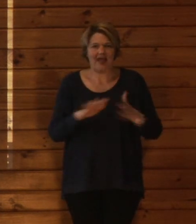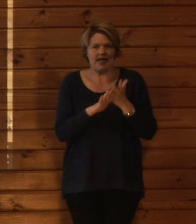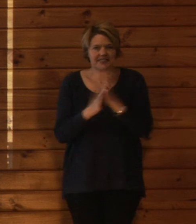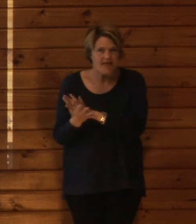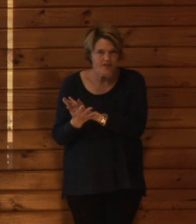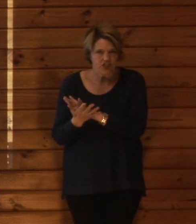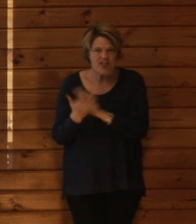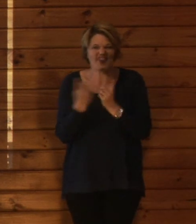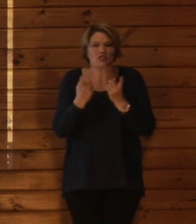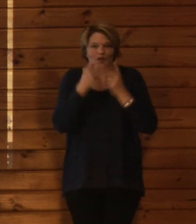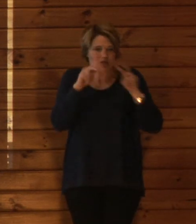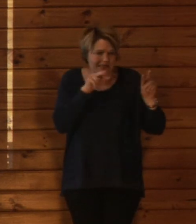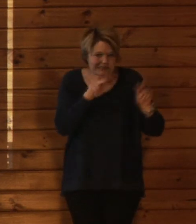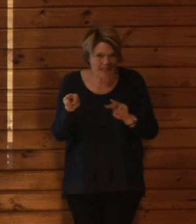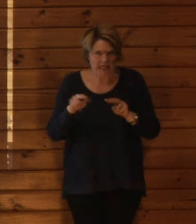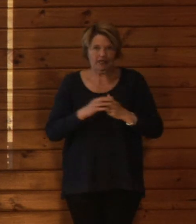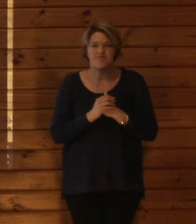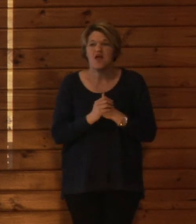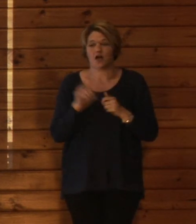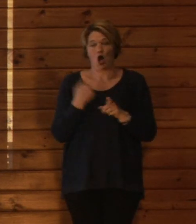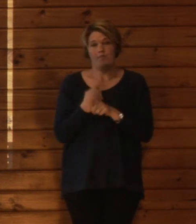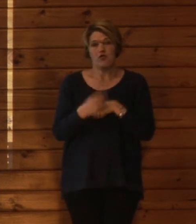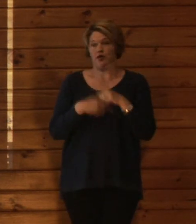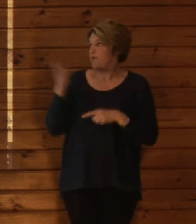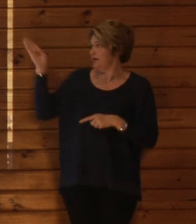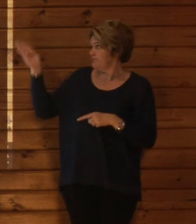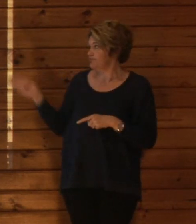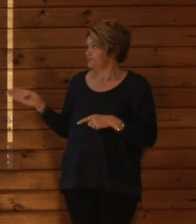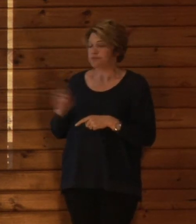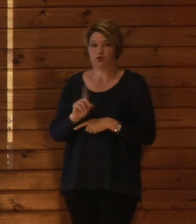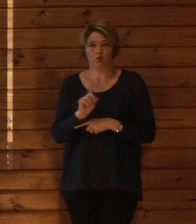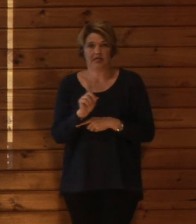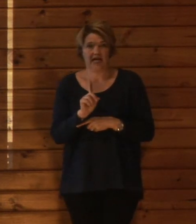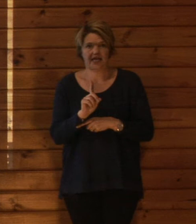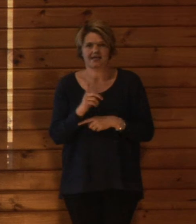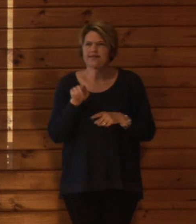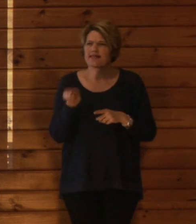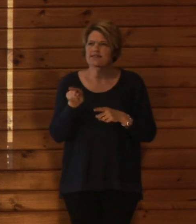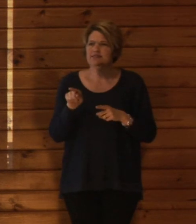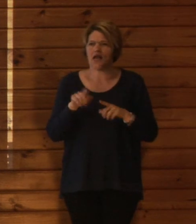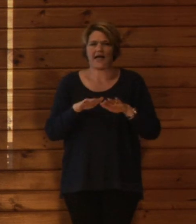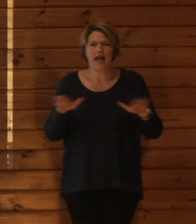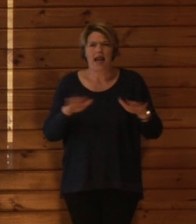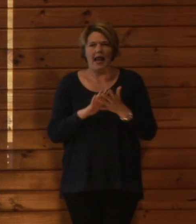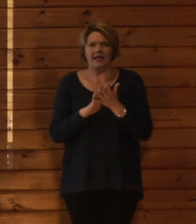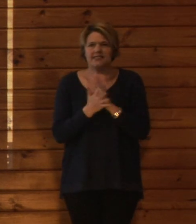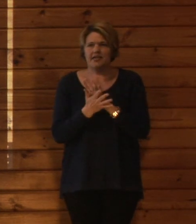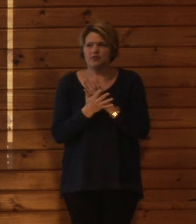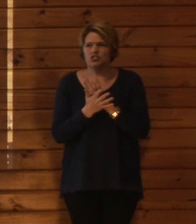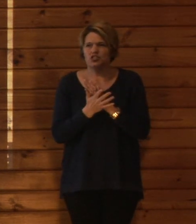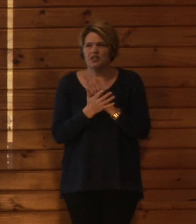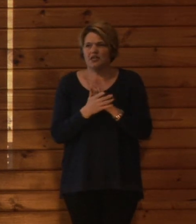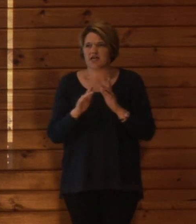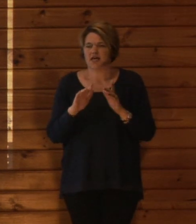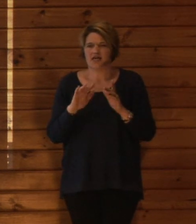liquefaction vulnerability, which is the type of land damage that EQC has recognised has occurred in some places in Canterbury.